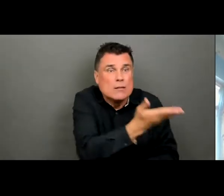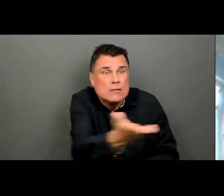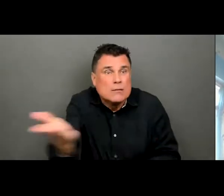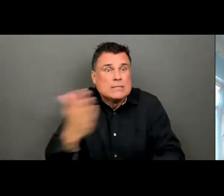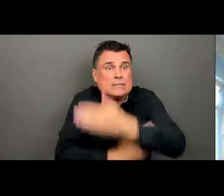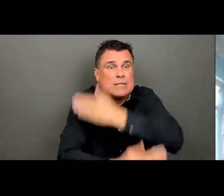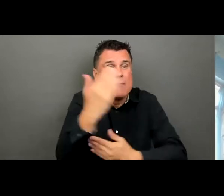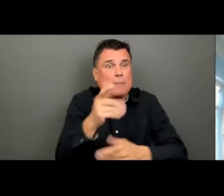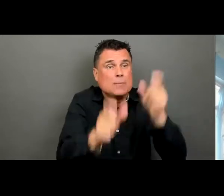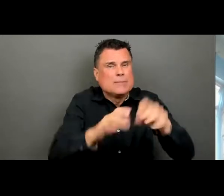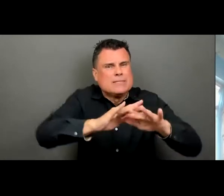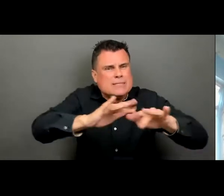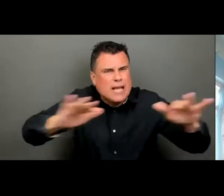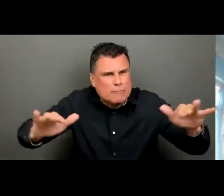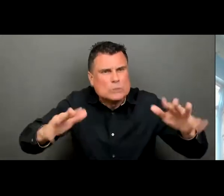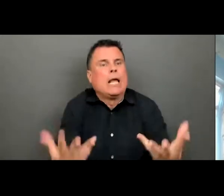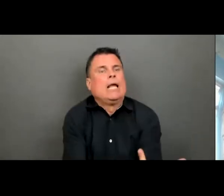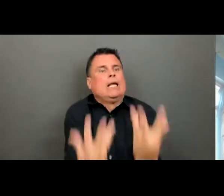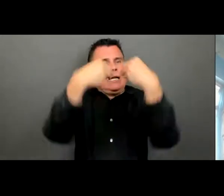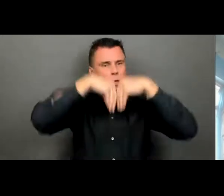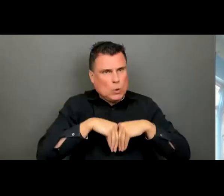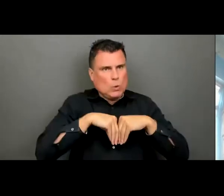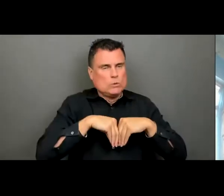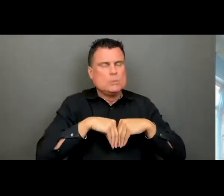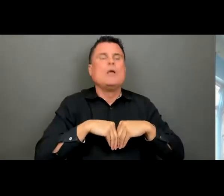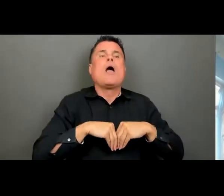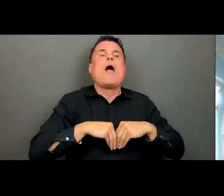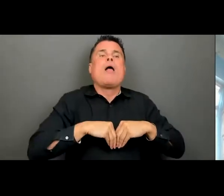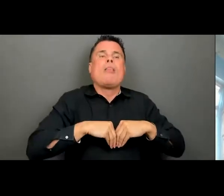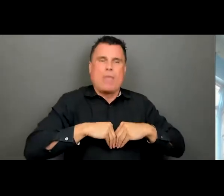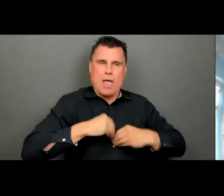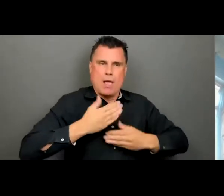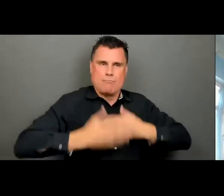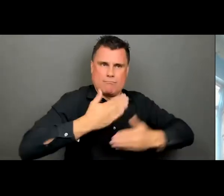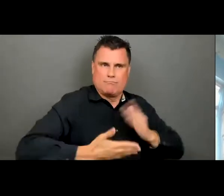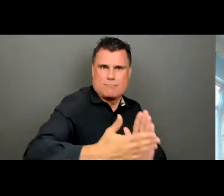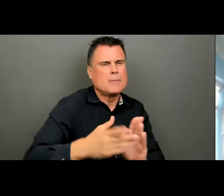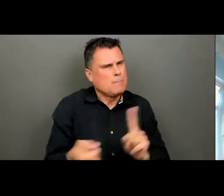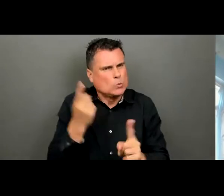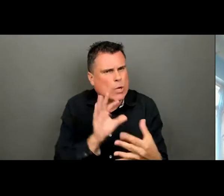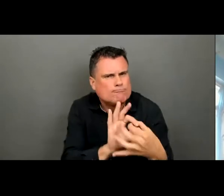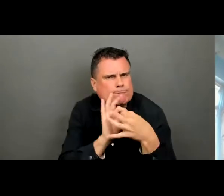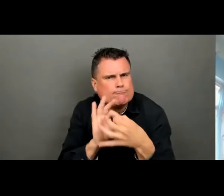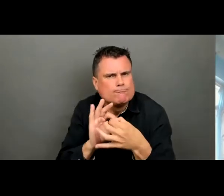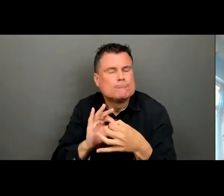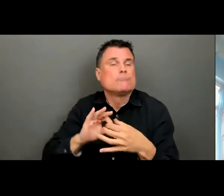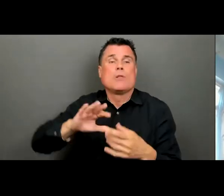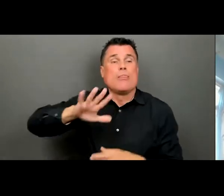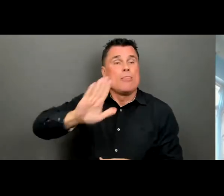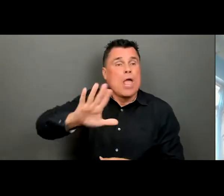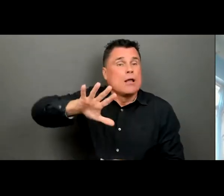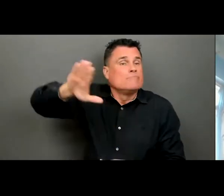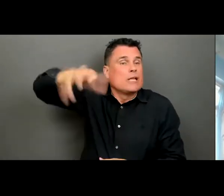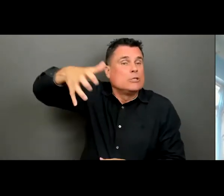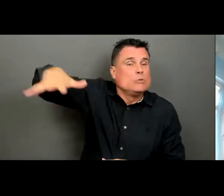with the engagement of OPDs, you can get the end user references and